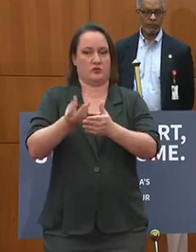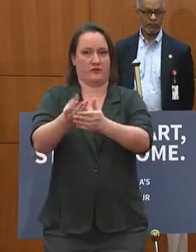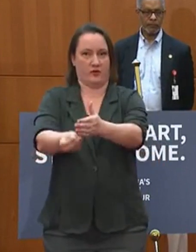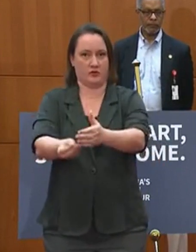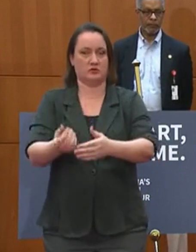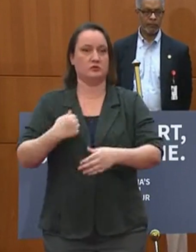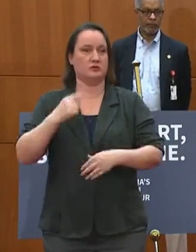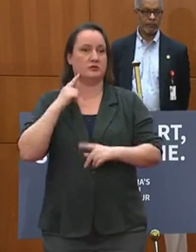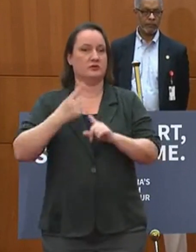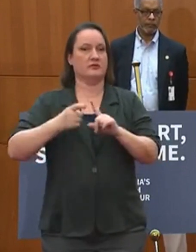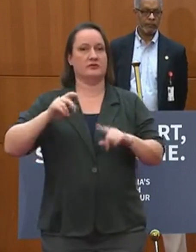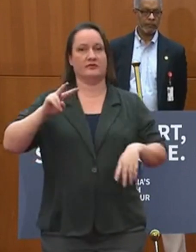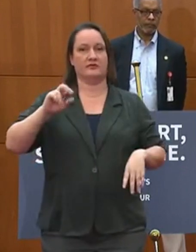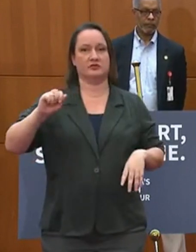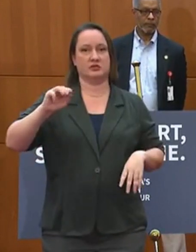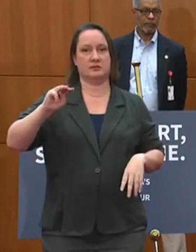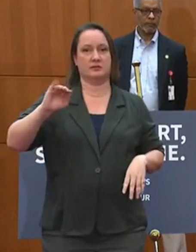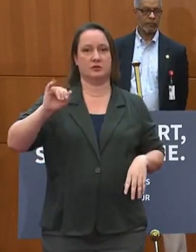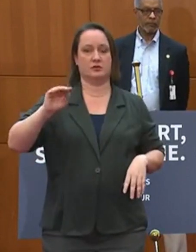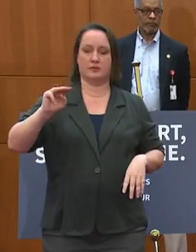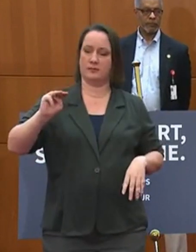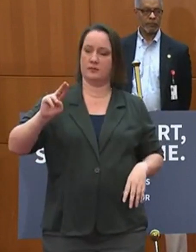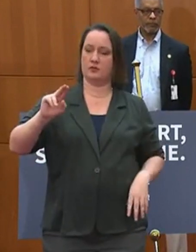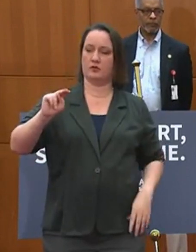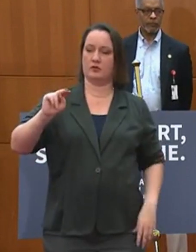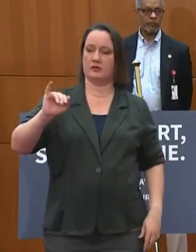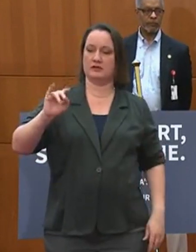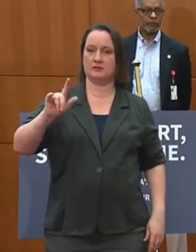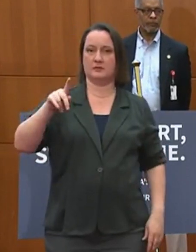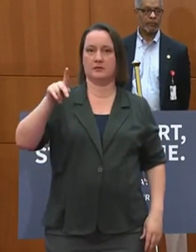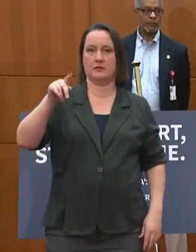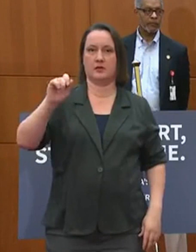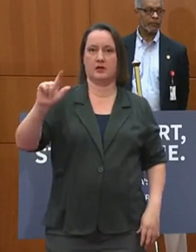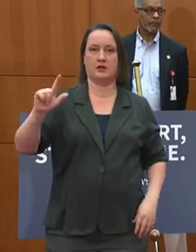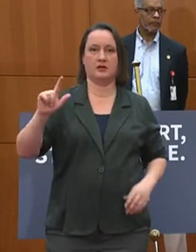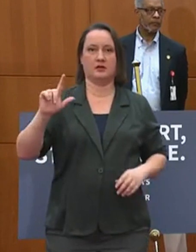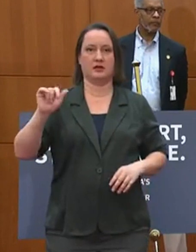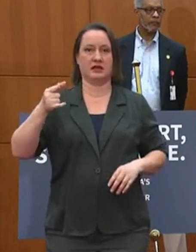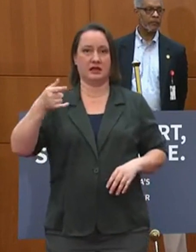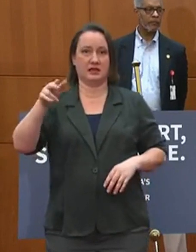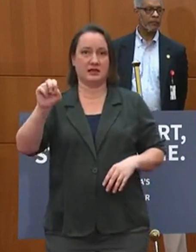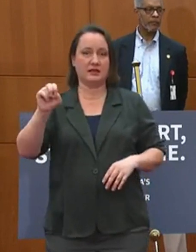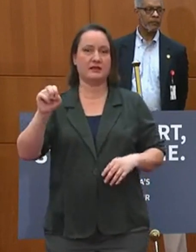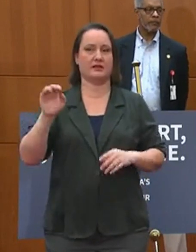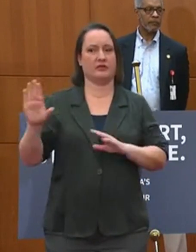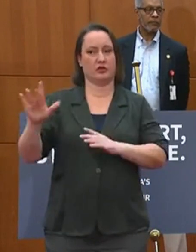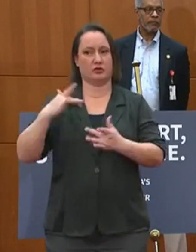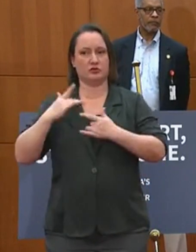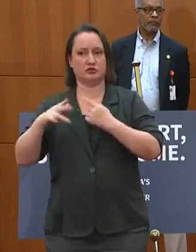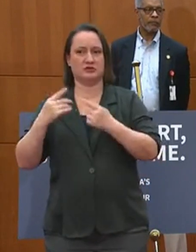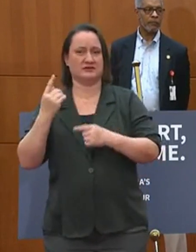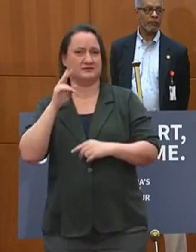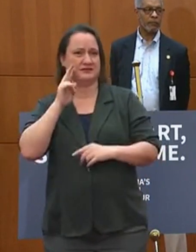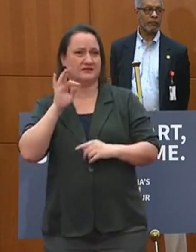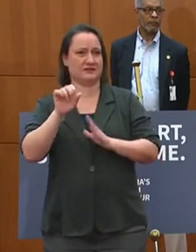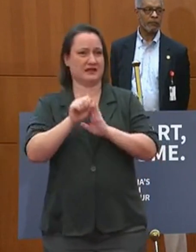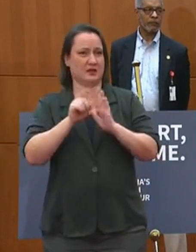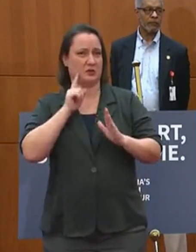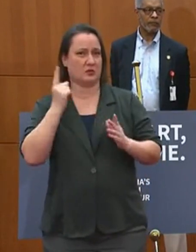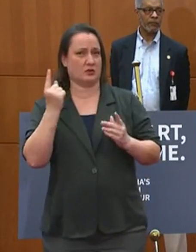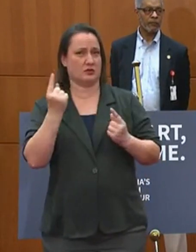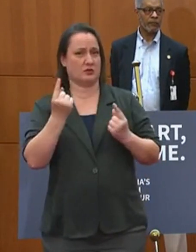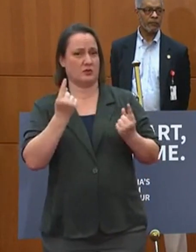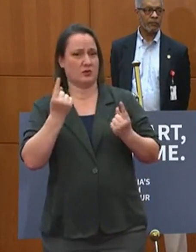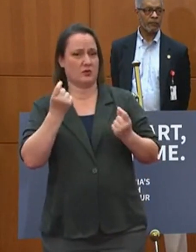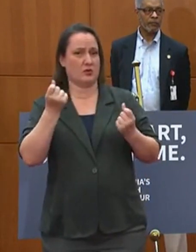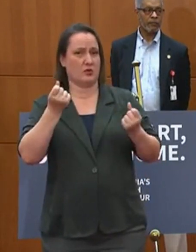the Virginia Municipal League about their concerns and asking whether the state would reconsider or hold off on the raising the